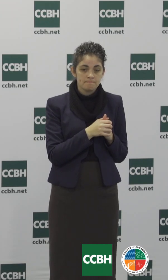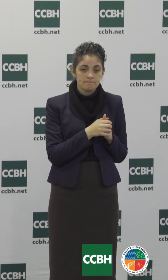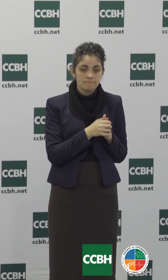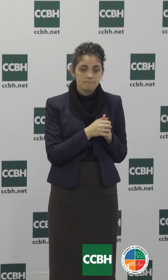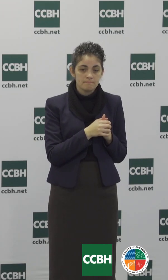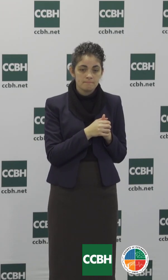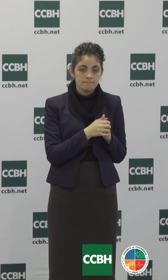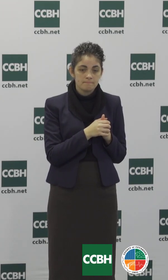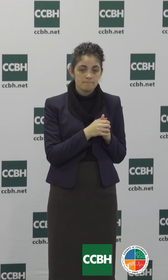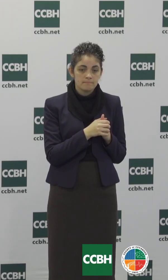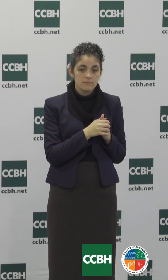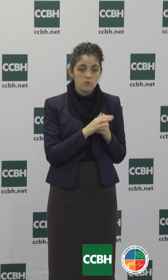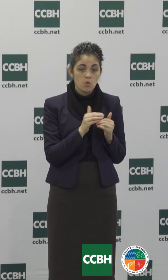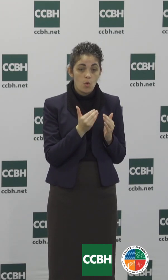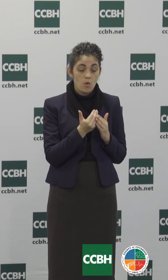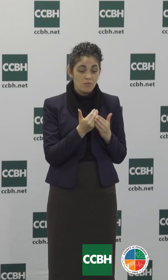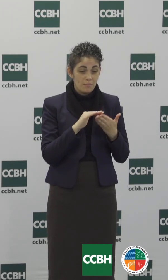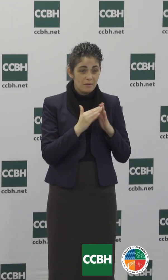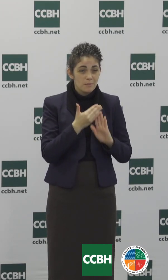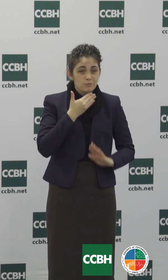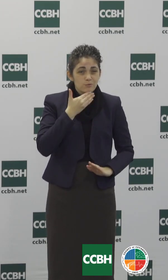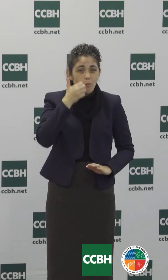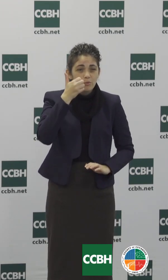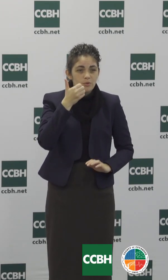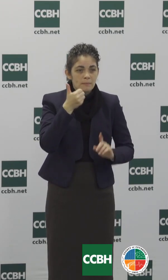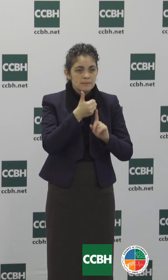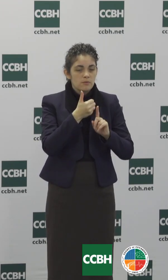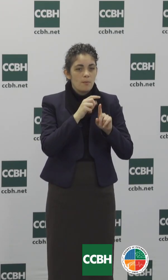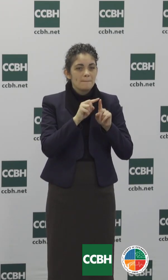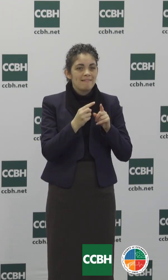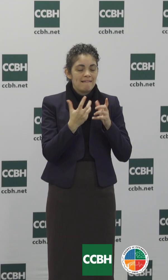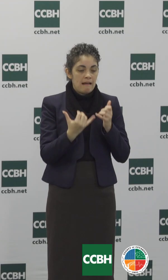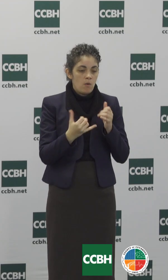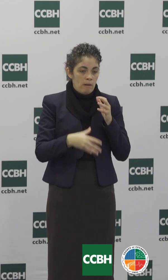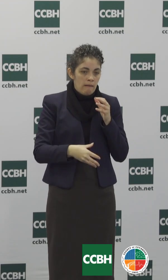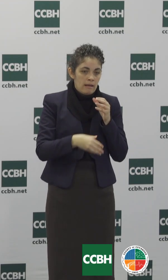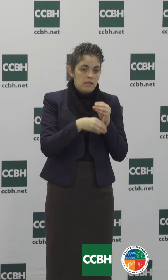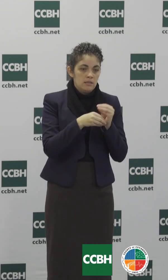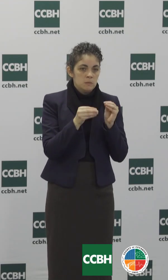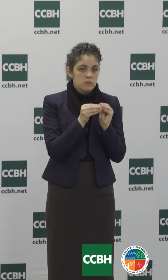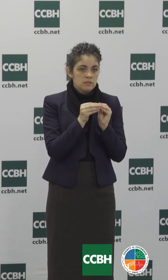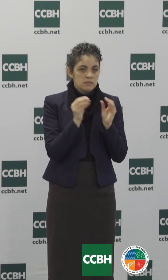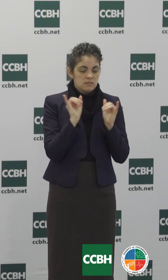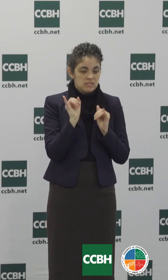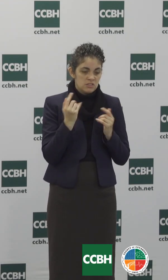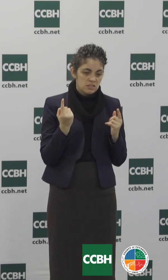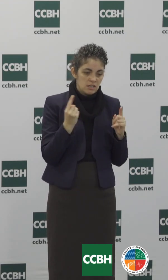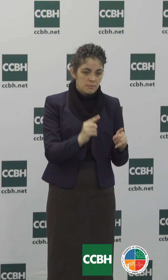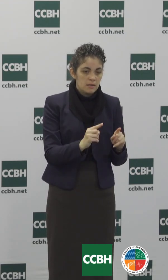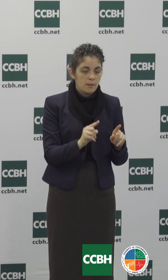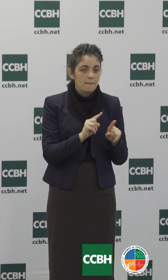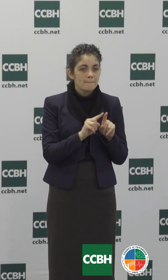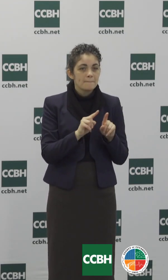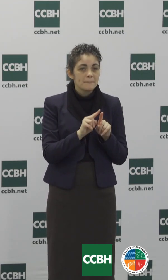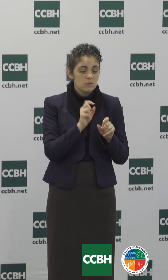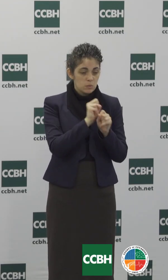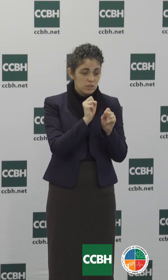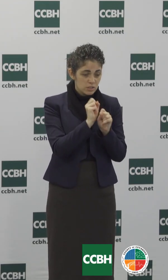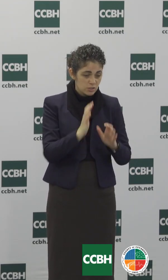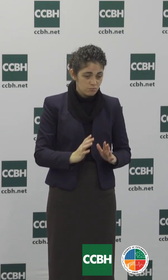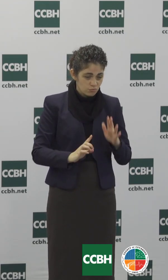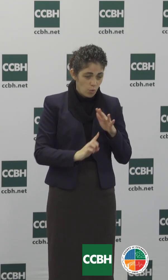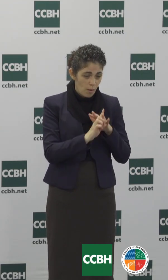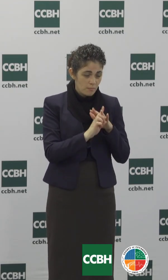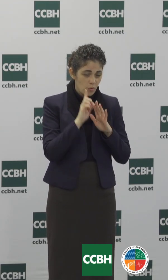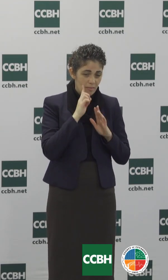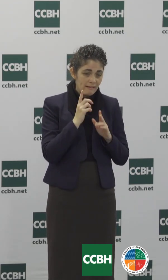the process of human aging, but that they are now adding this to their list and are showing up every day very heroically to provide that care,